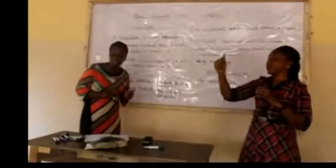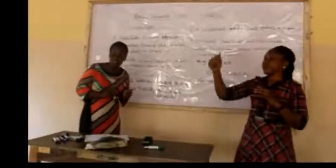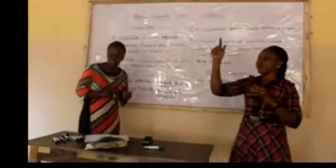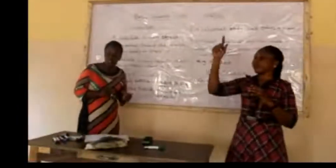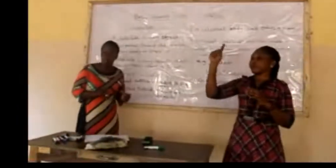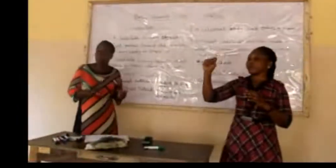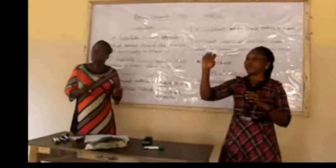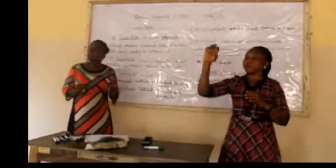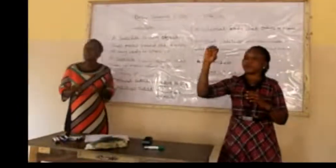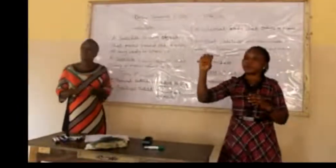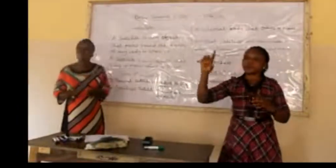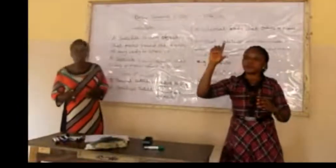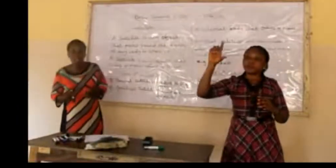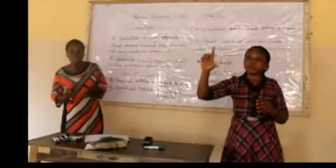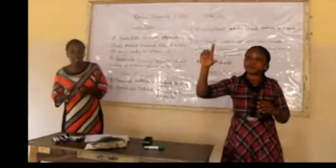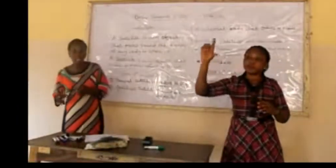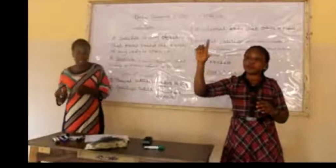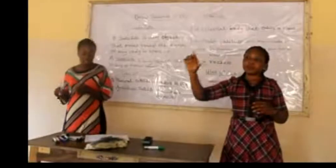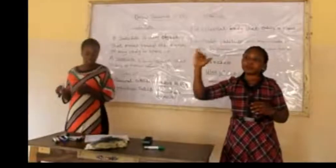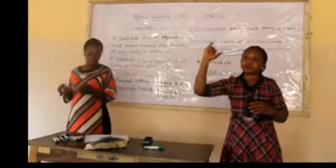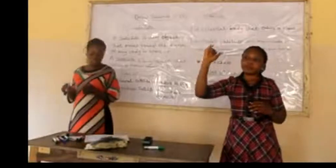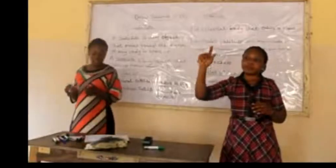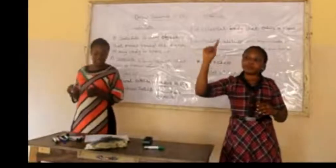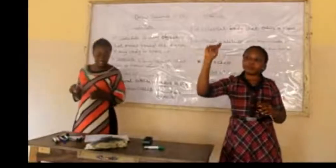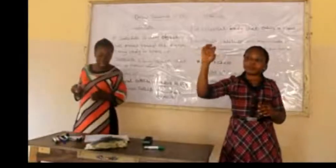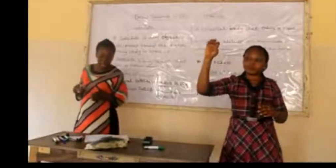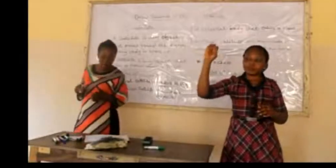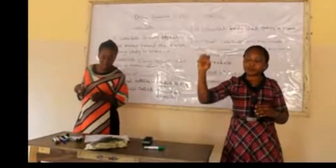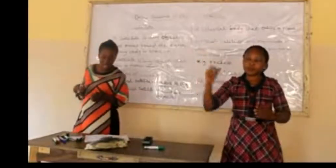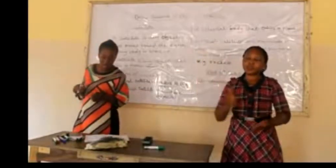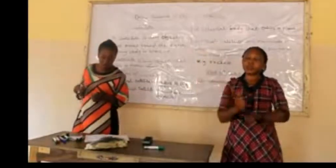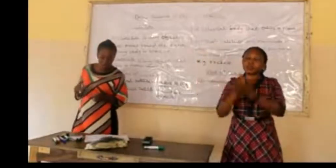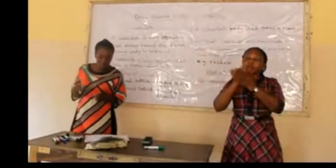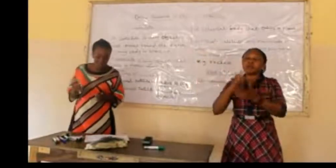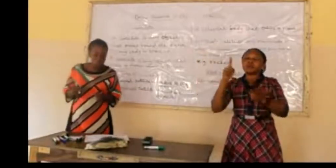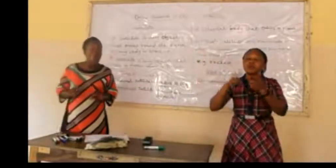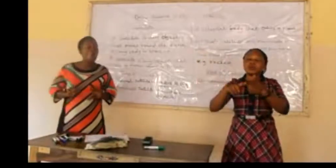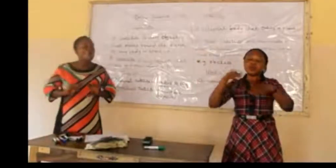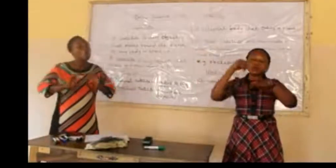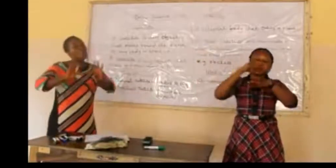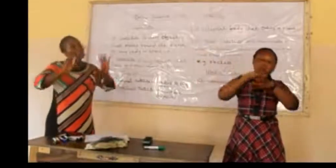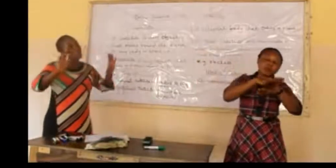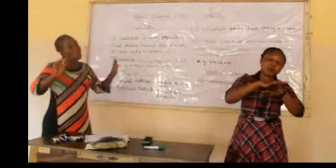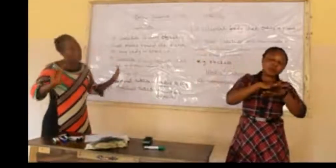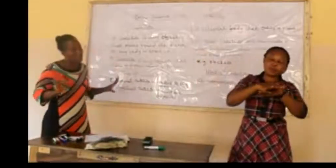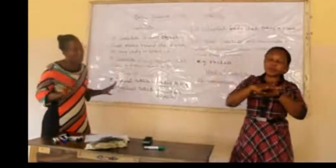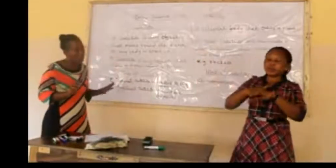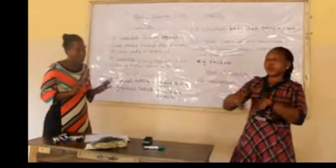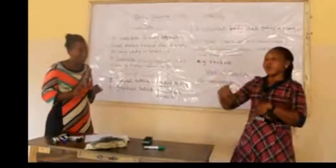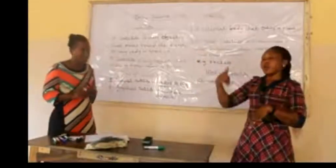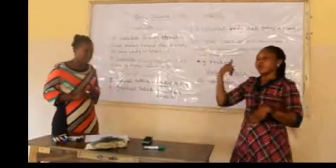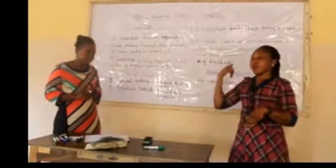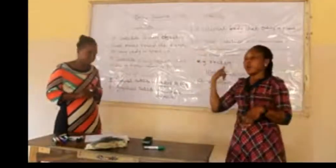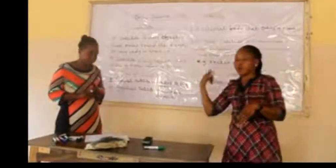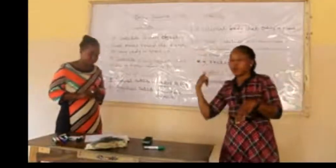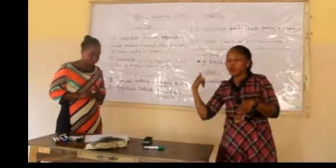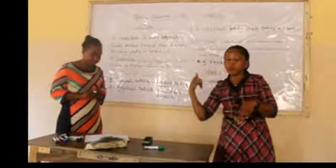telephone messages, radio and television signals across the whole world.